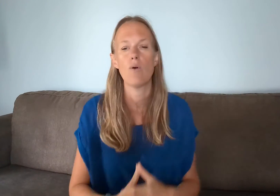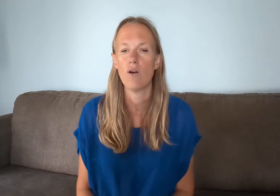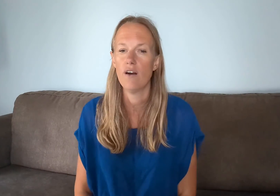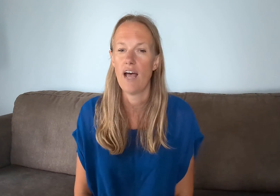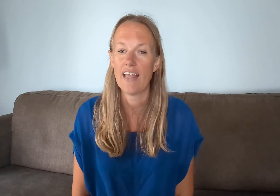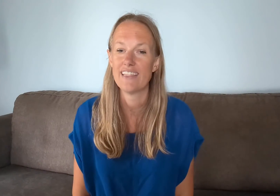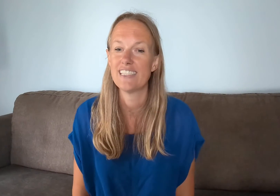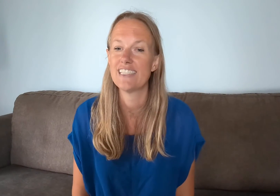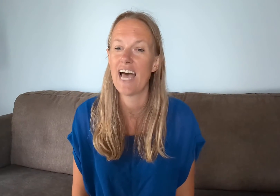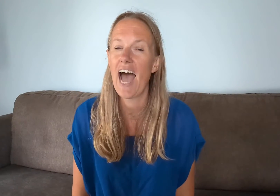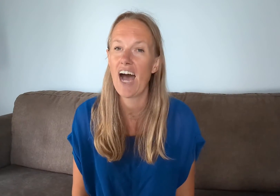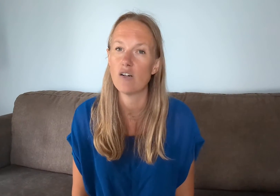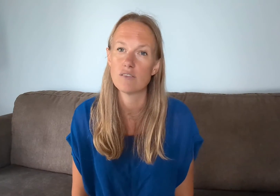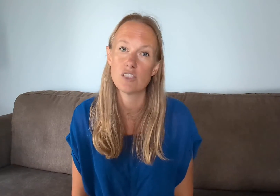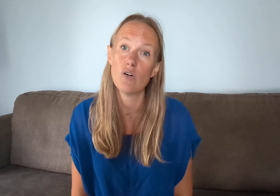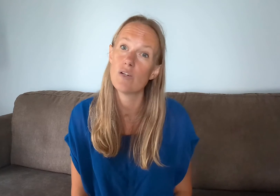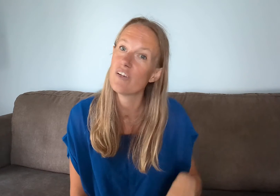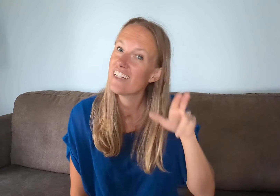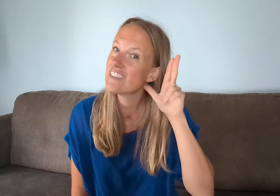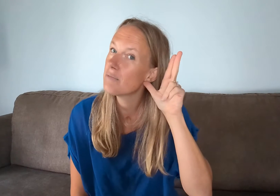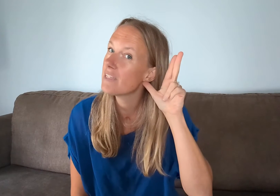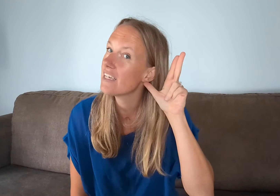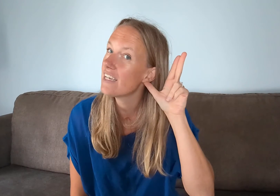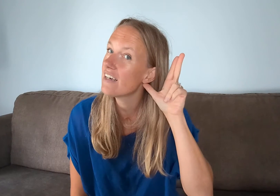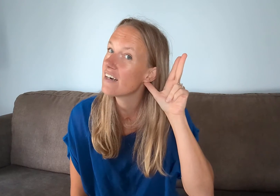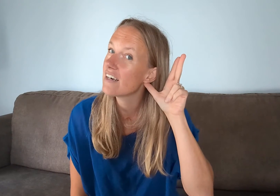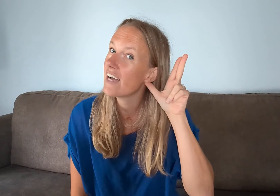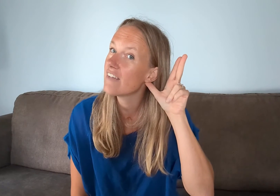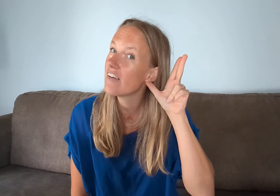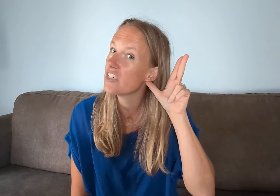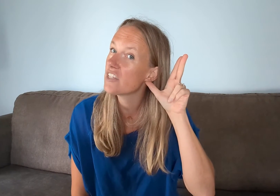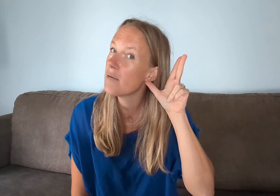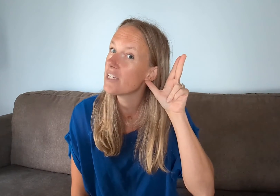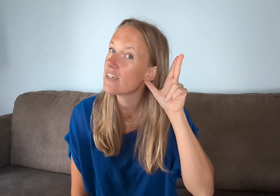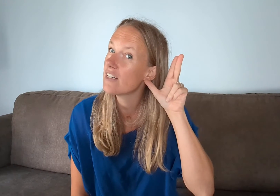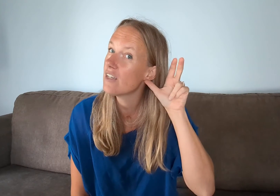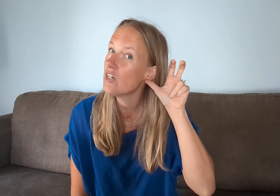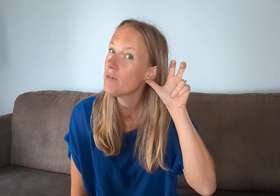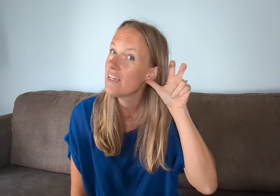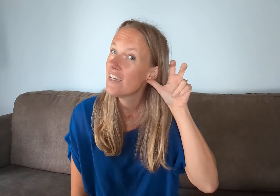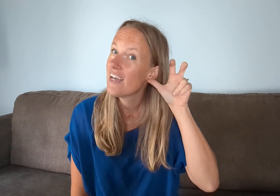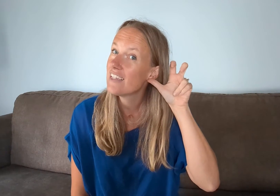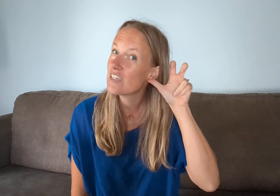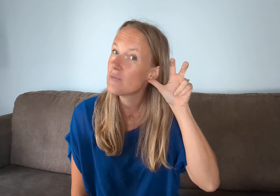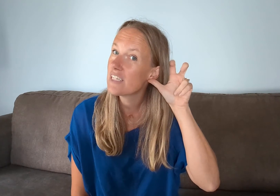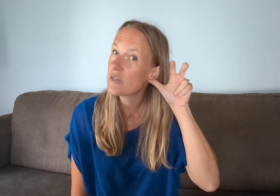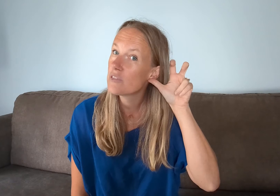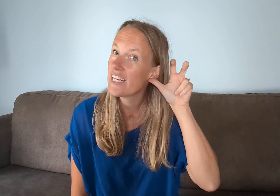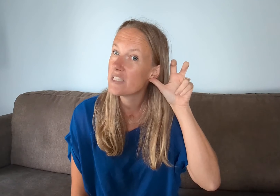Roar at the sound. So when you hear something here, kind of have your thumb at your earlobe, and it's almost like quotation